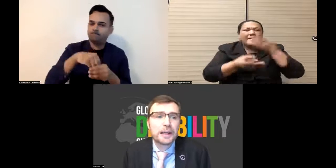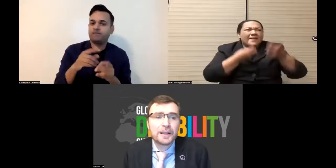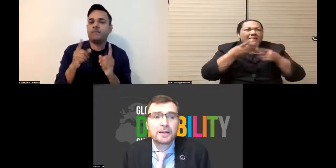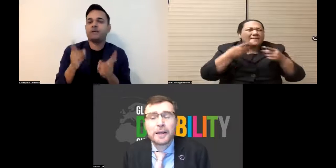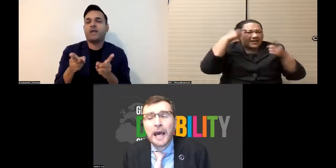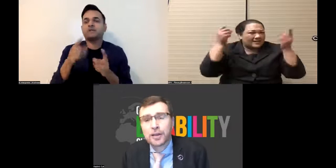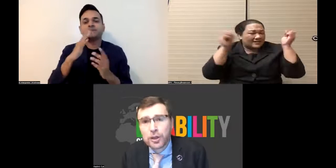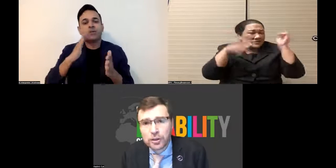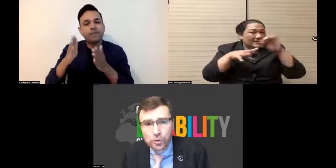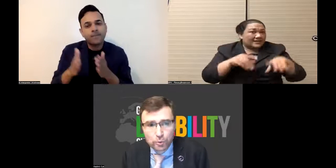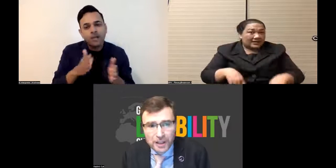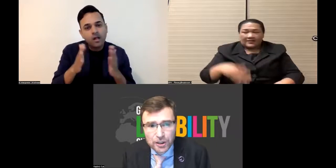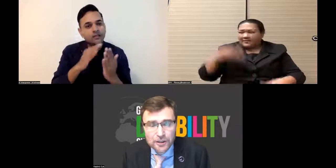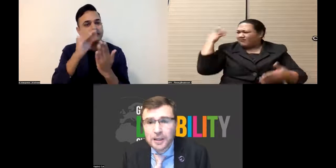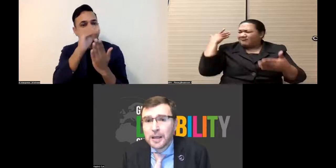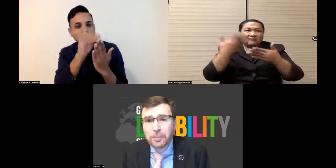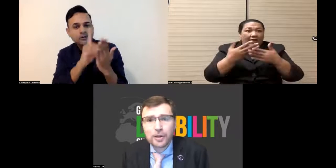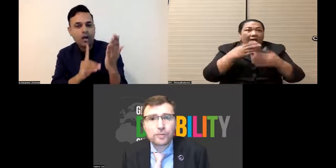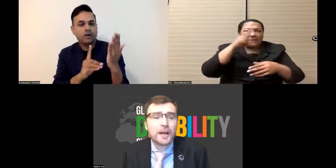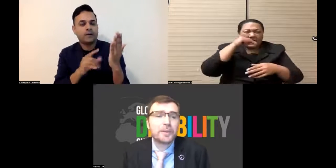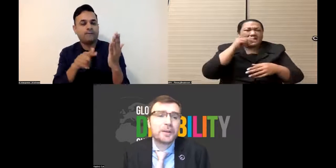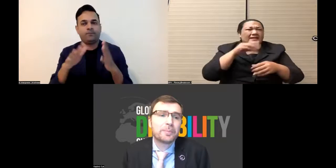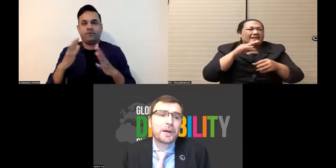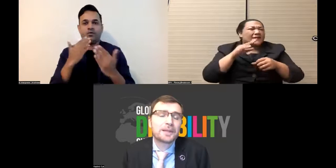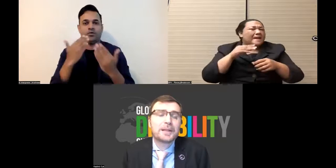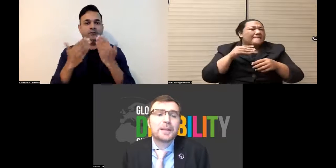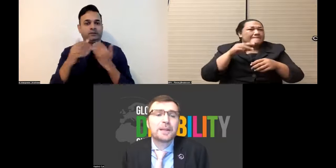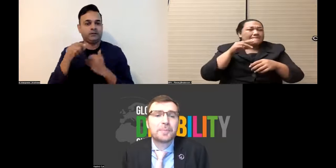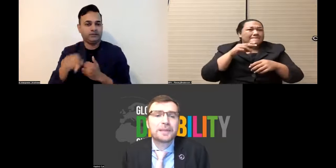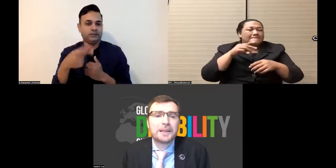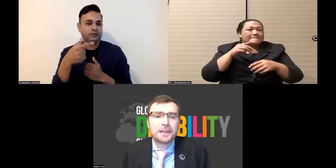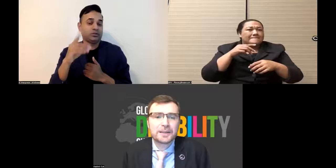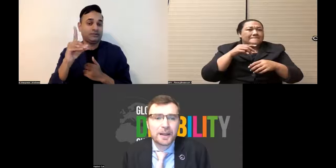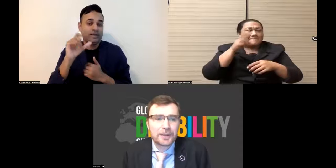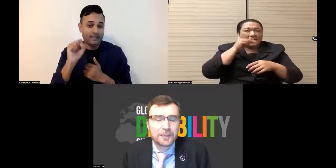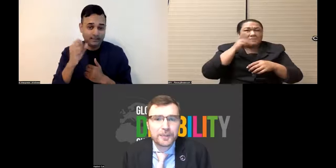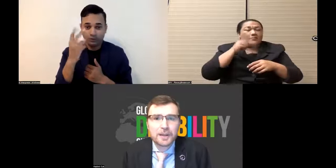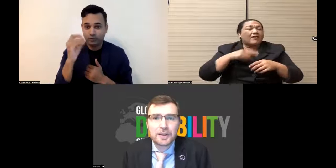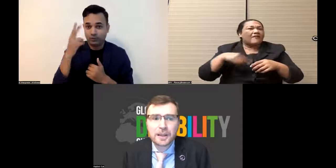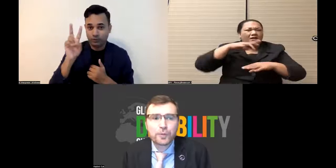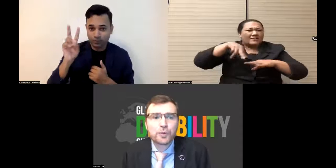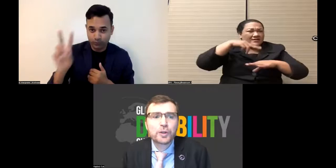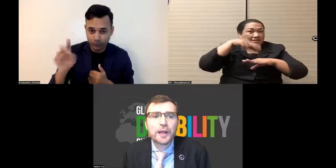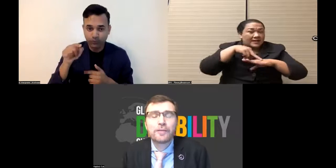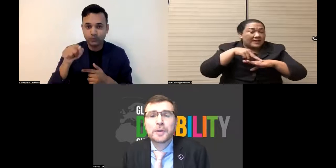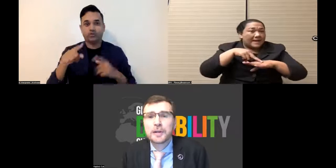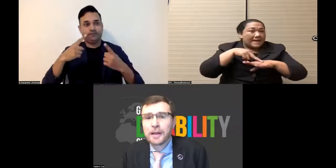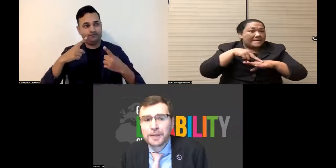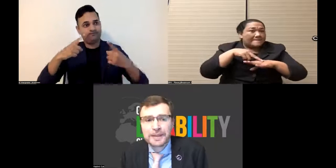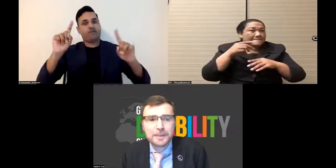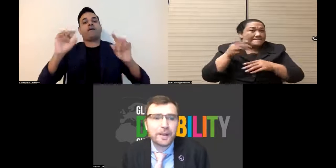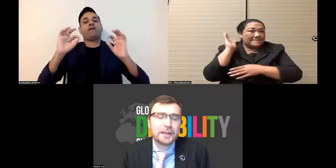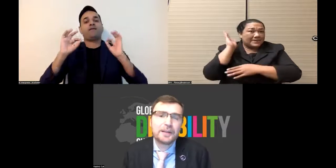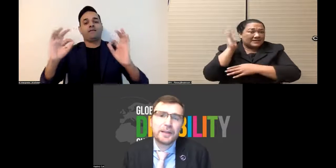national and regional consultations, many of them in the months preceding the summit. Some of you